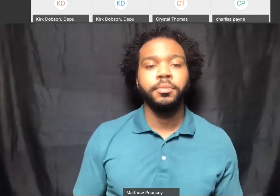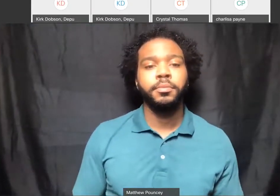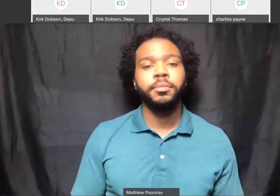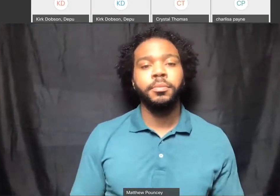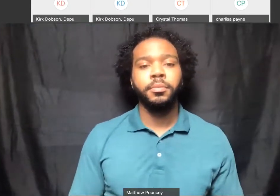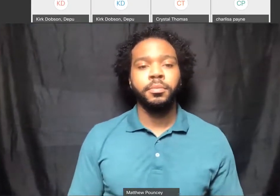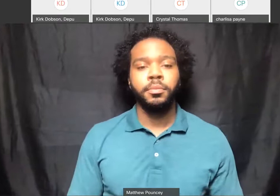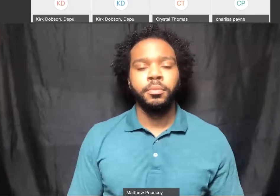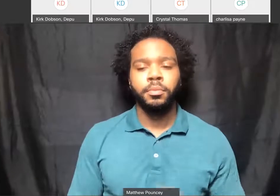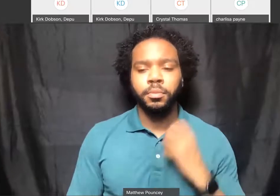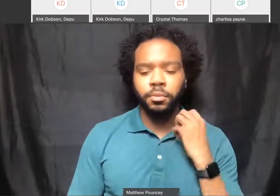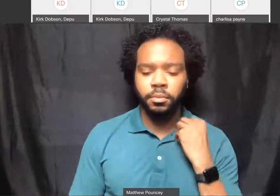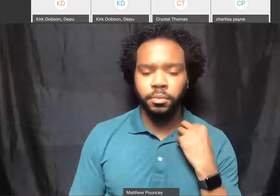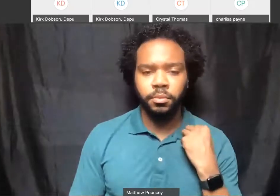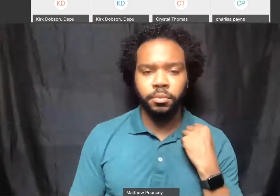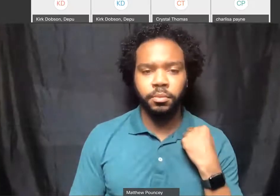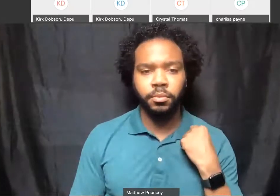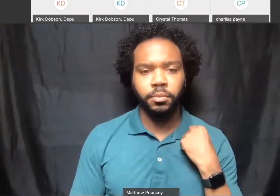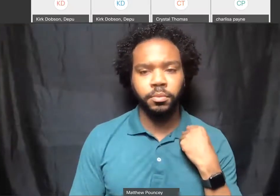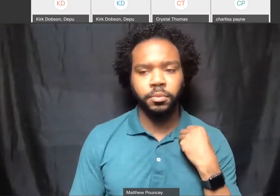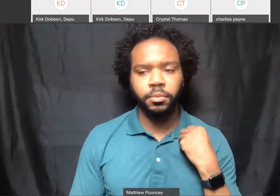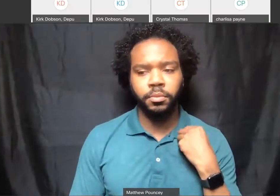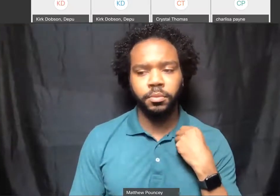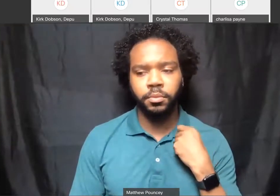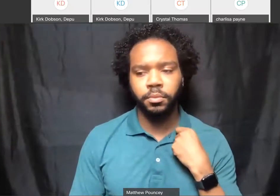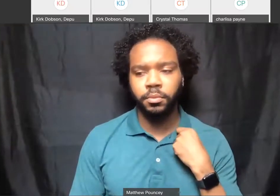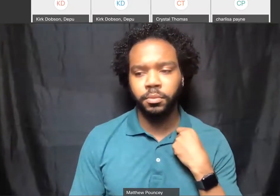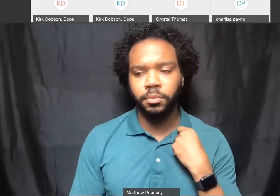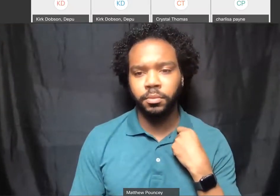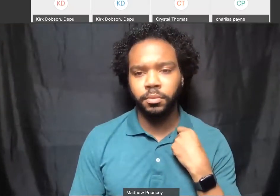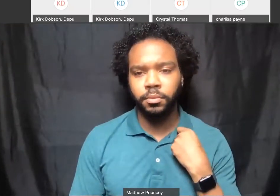I don't even understand the question, because why, let me see.